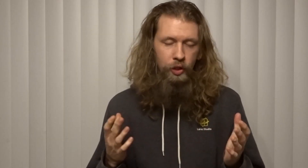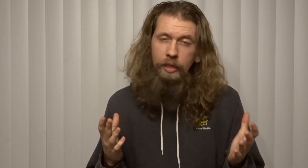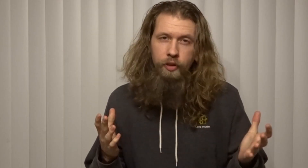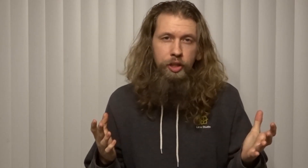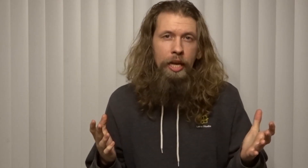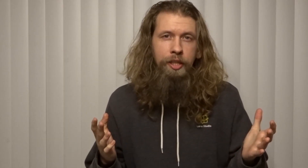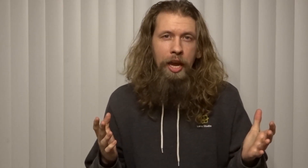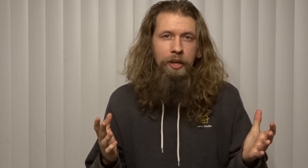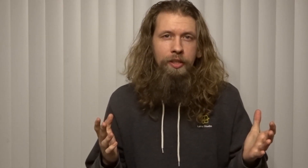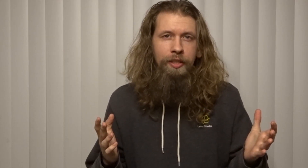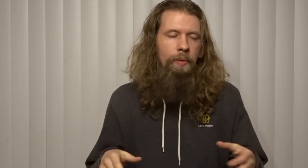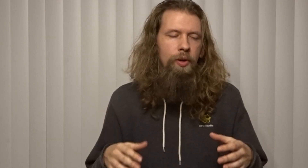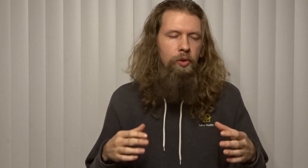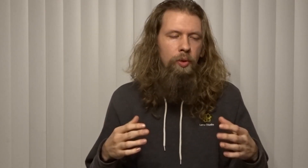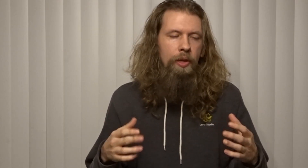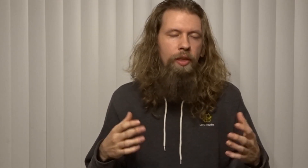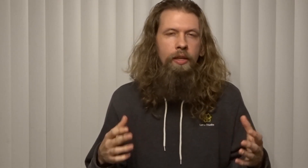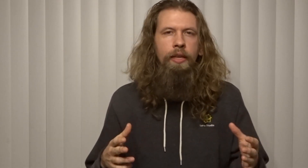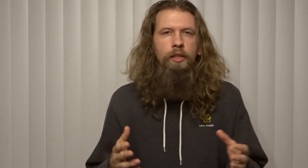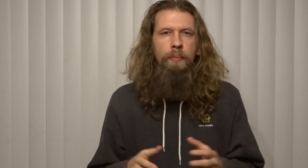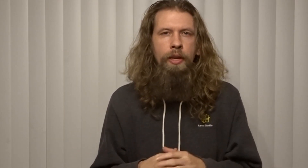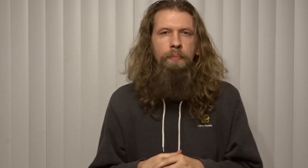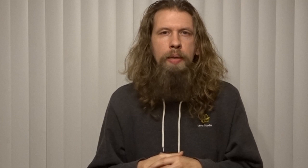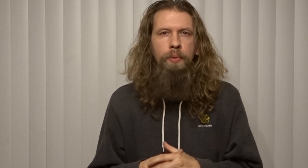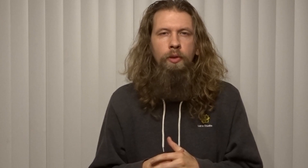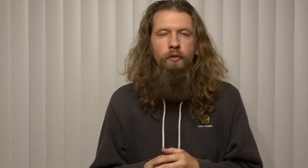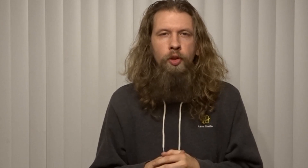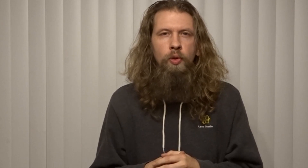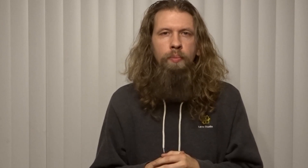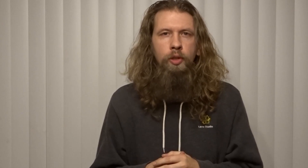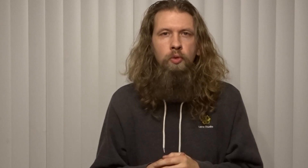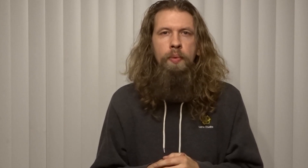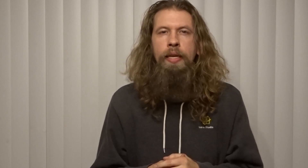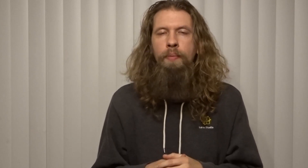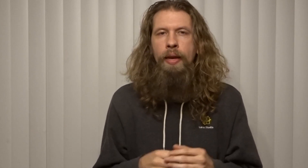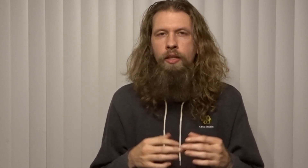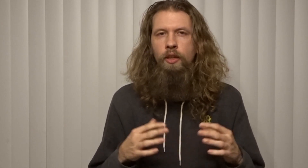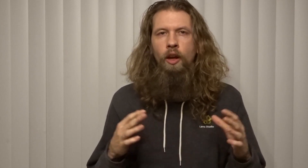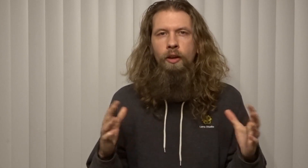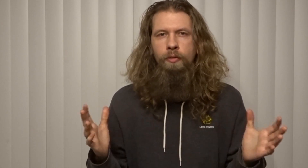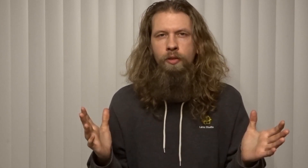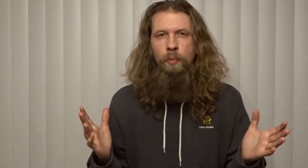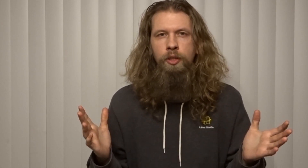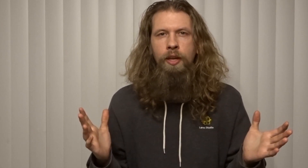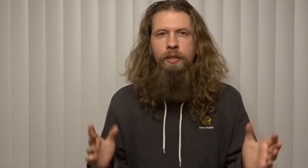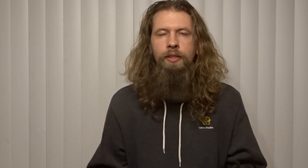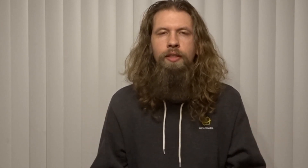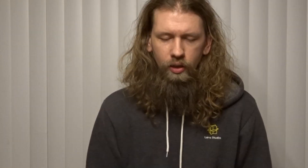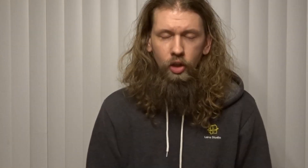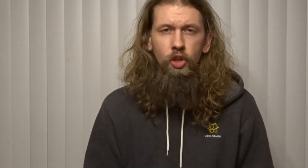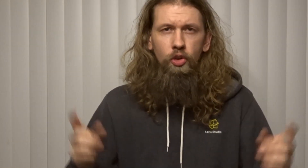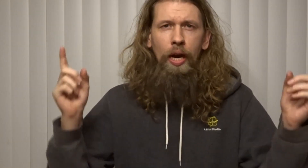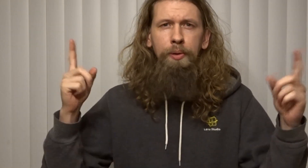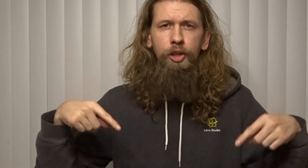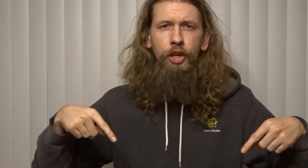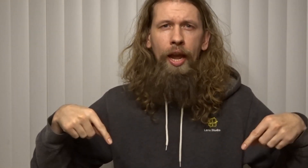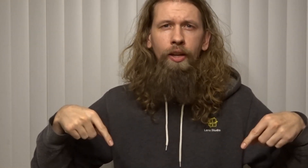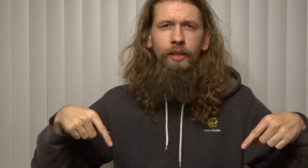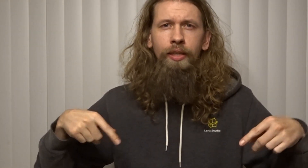Chicken Fish has layers. I'm going to do so many things that is going to make people confused, but to me it makes so much sense. Subscribe to this channel,